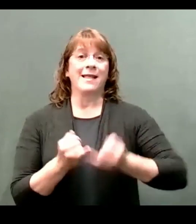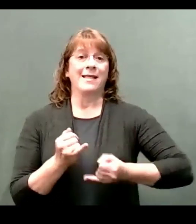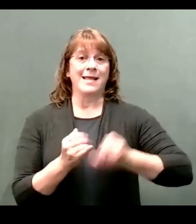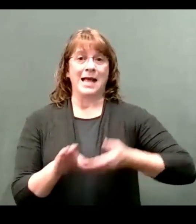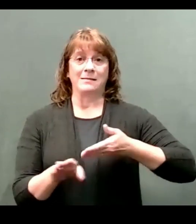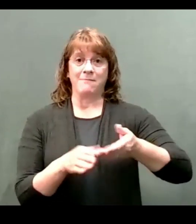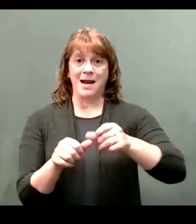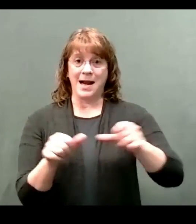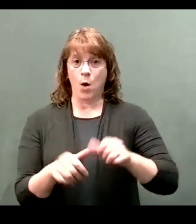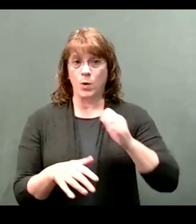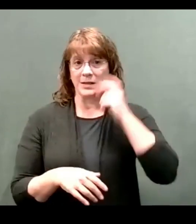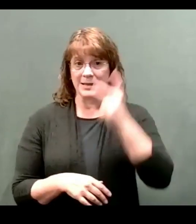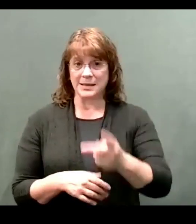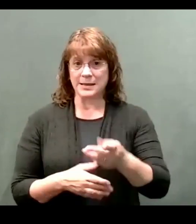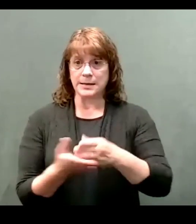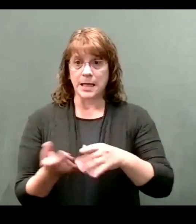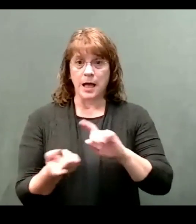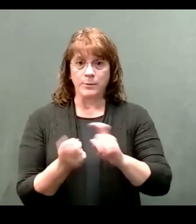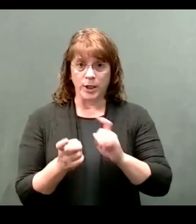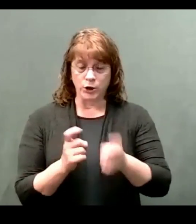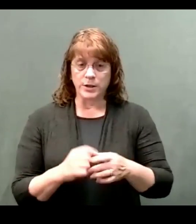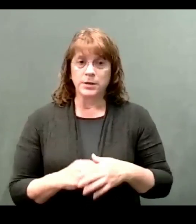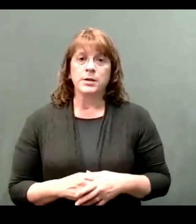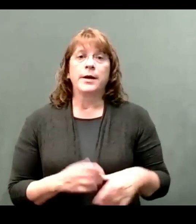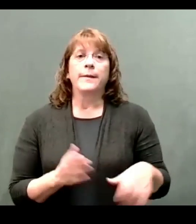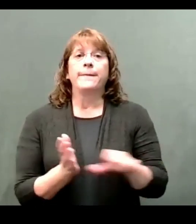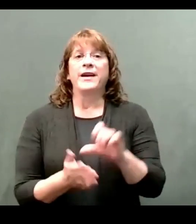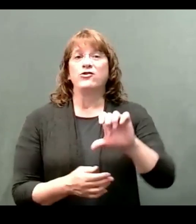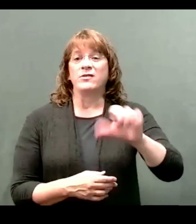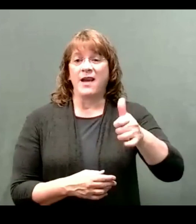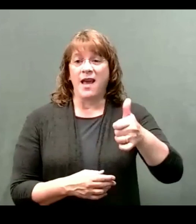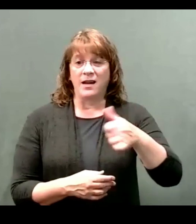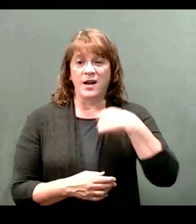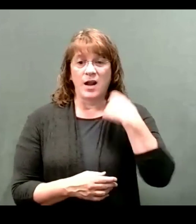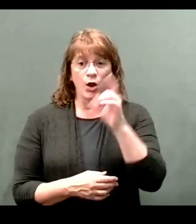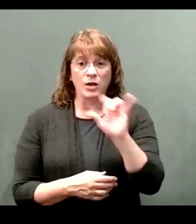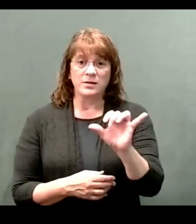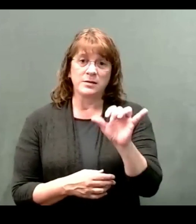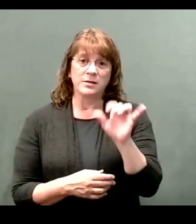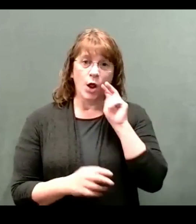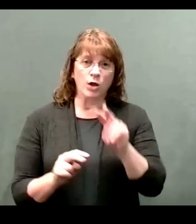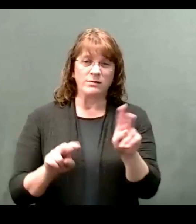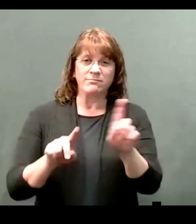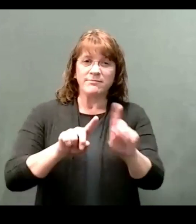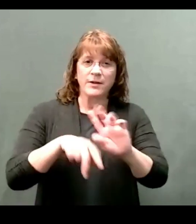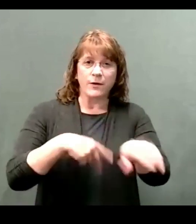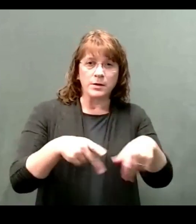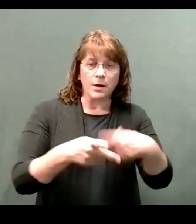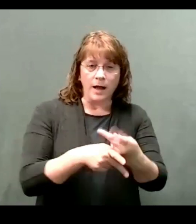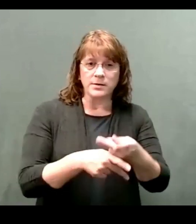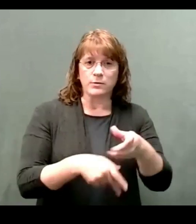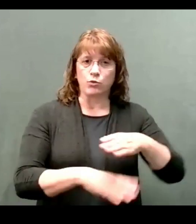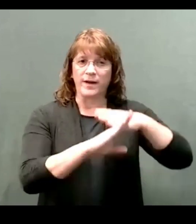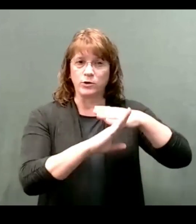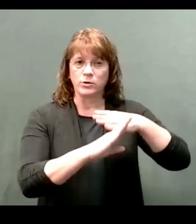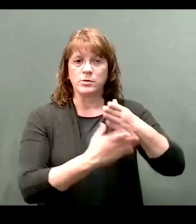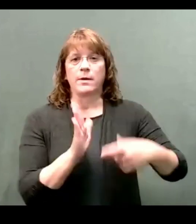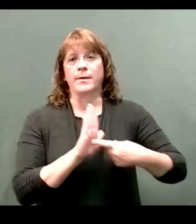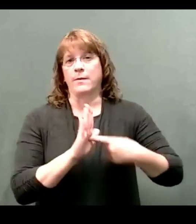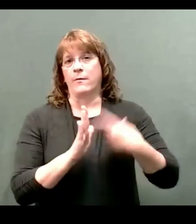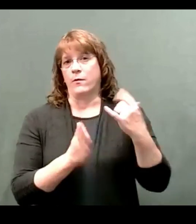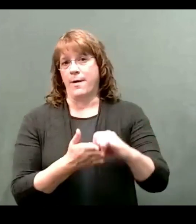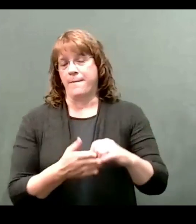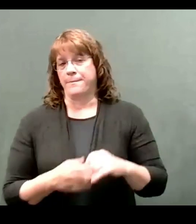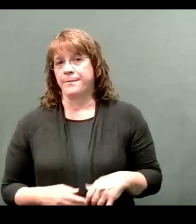last main area that you'll see some changes here is page 10, where it looks at the different types of prevention, and some examples